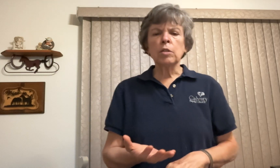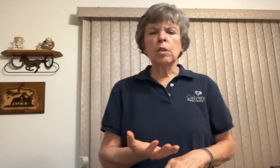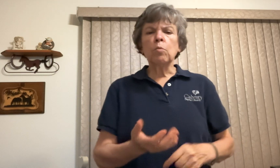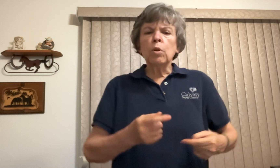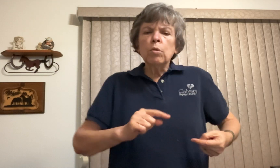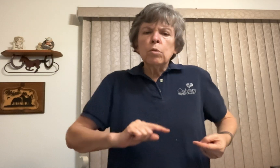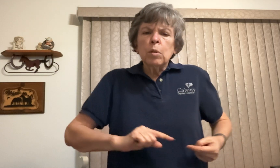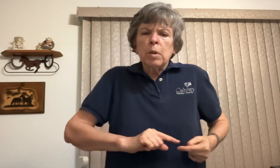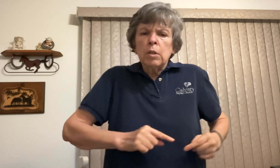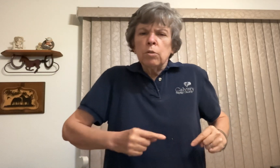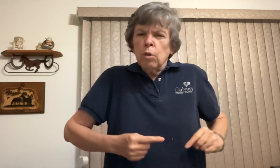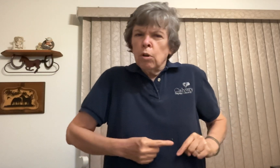costly wounds, I'm going to do hurt